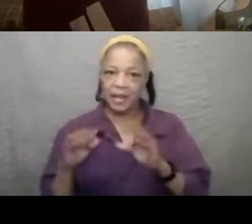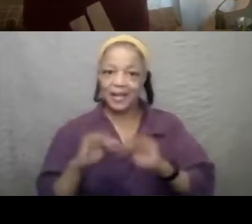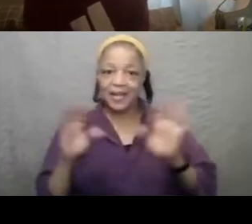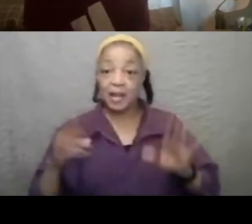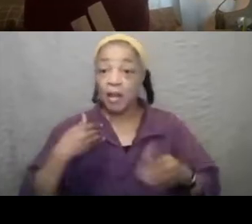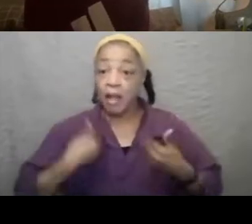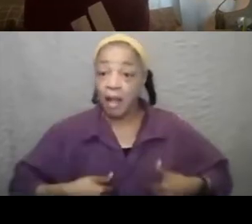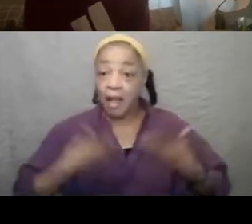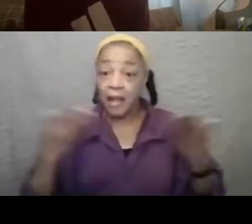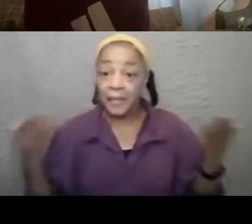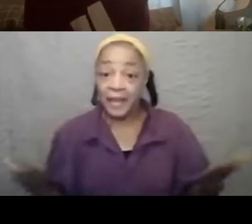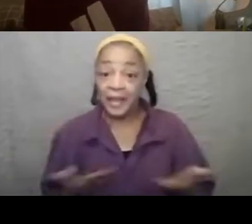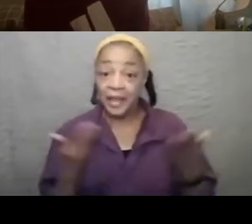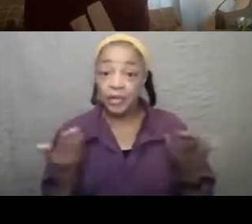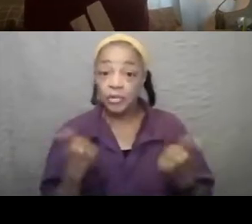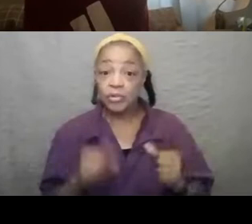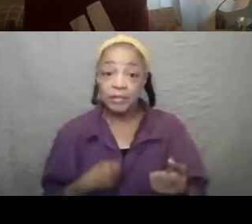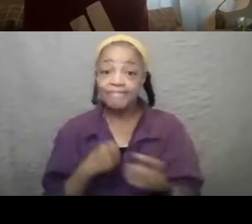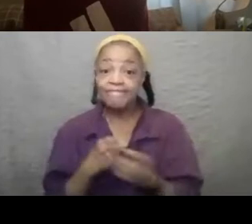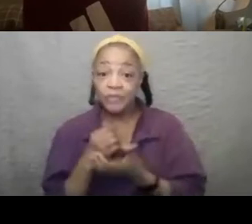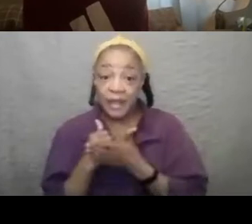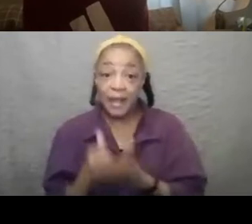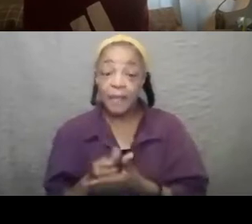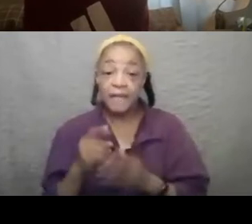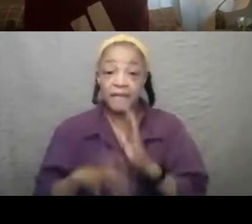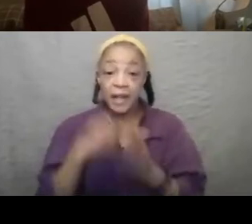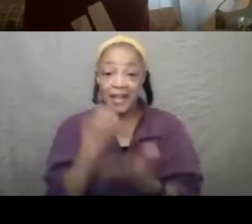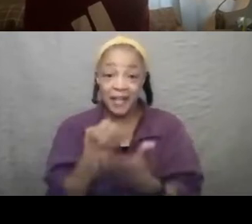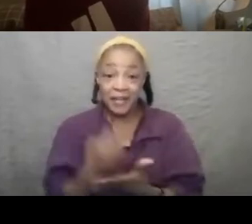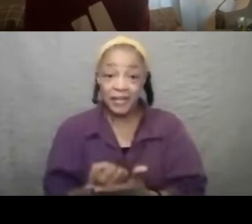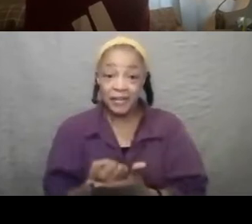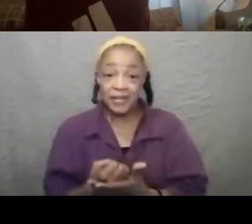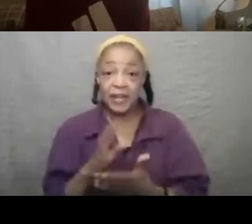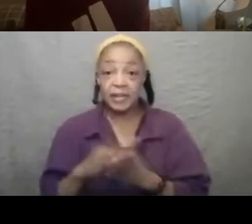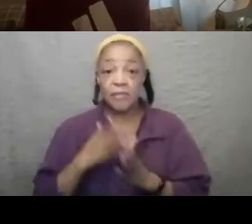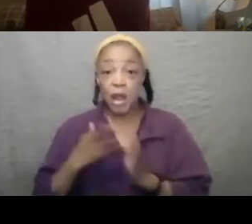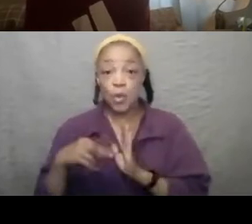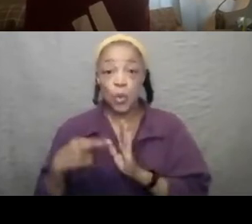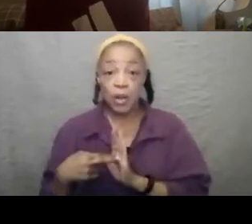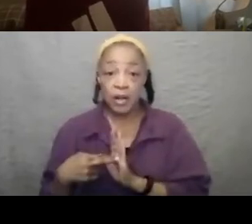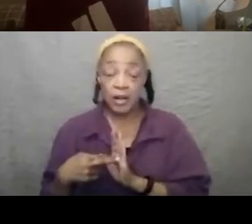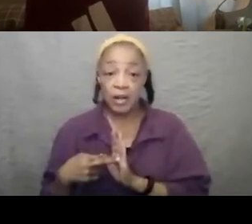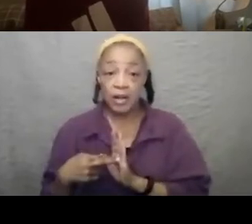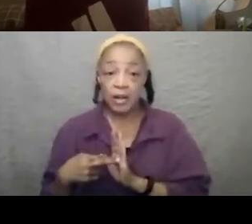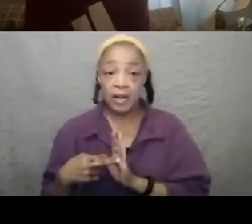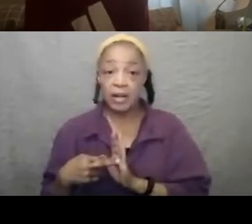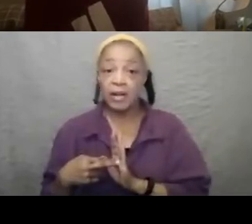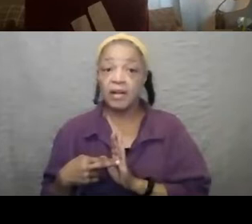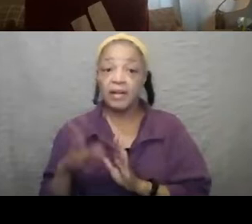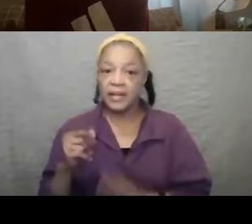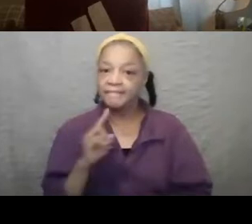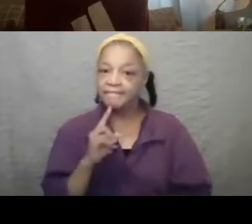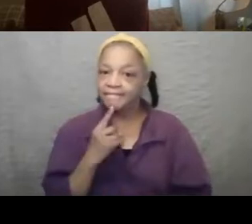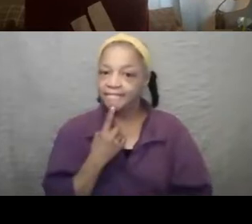try and help you, to try and find evidence, to try and find out who has done this to you. That is my role. And, you know, I take that as, you know,